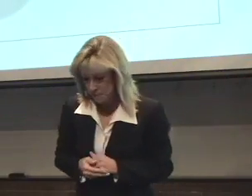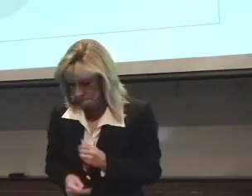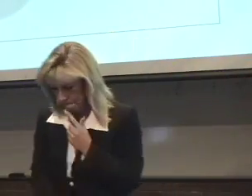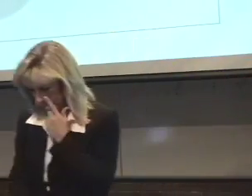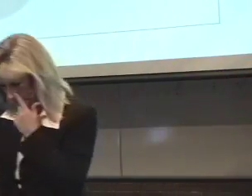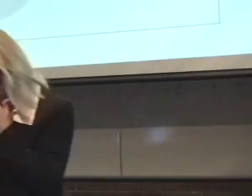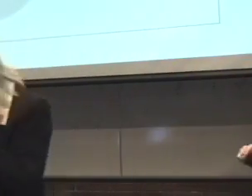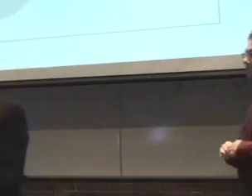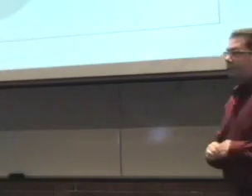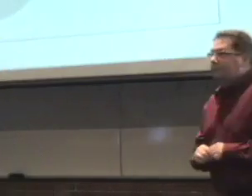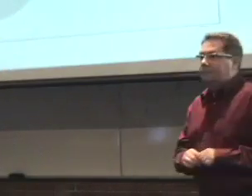This chart.